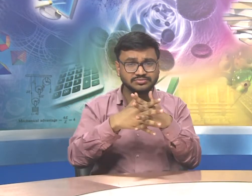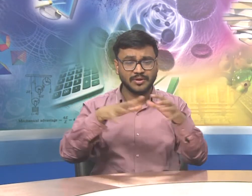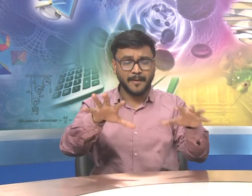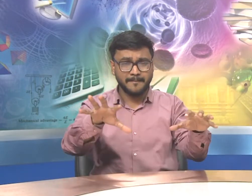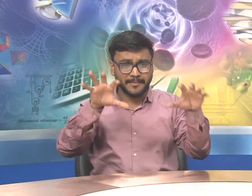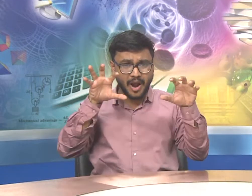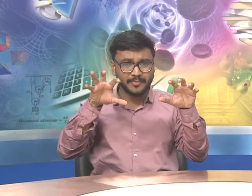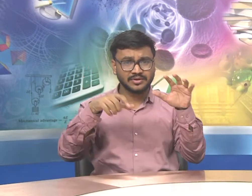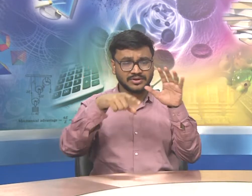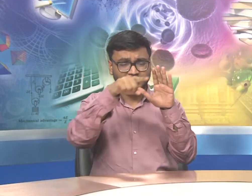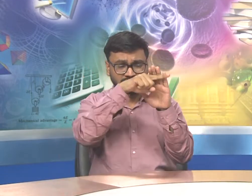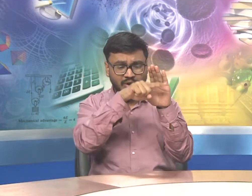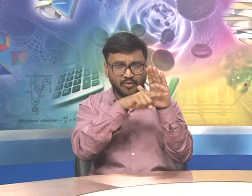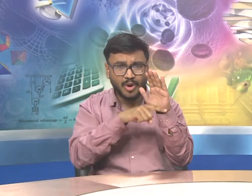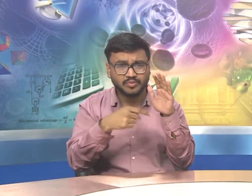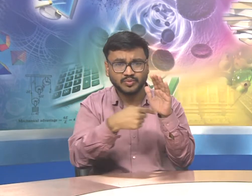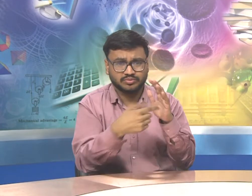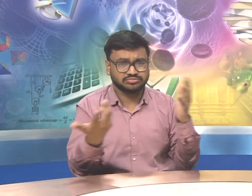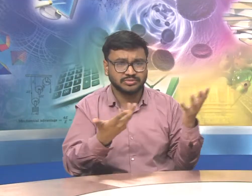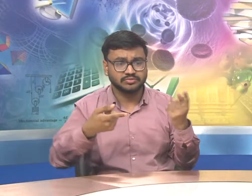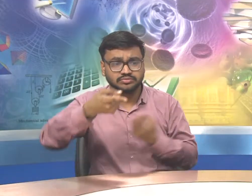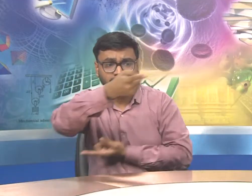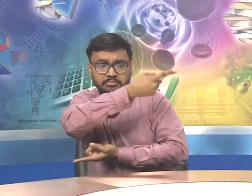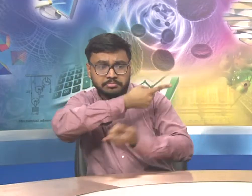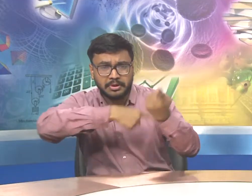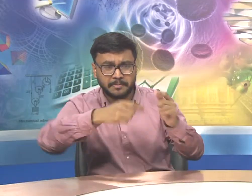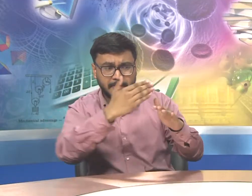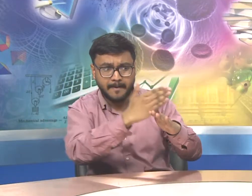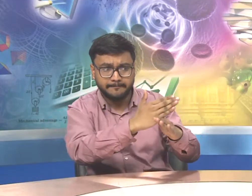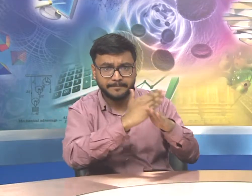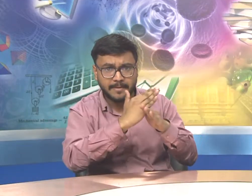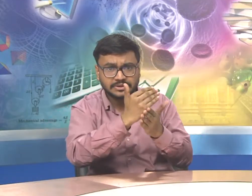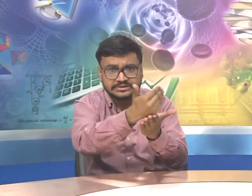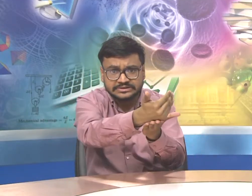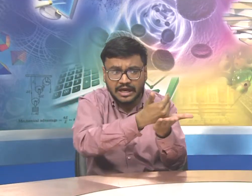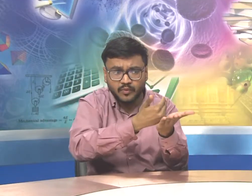First, we will study what is guardian of the Constitution.